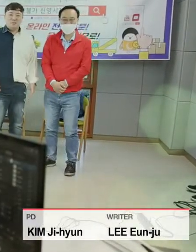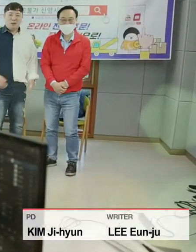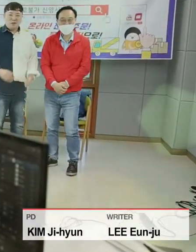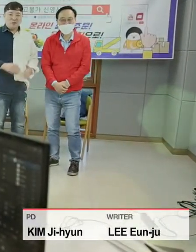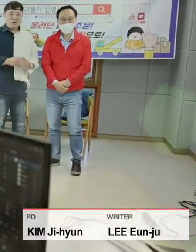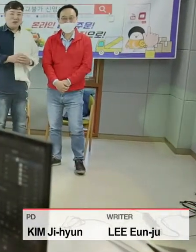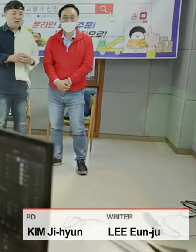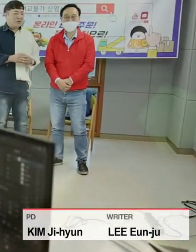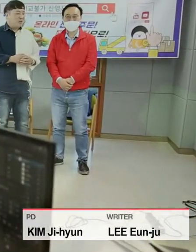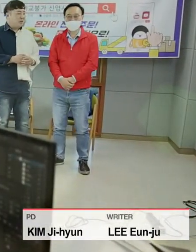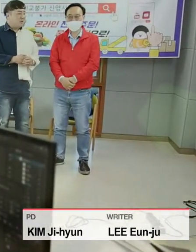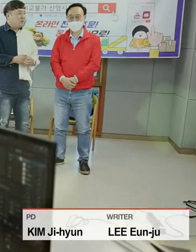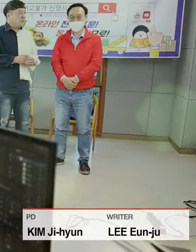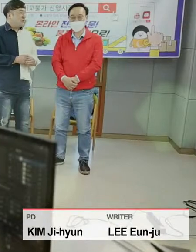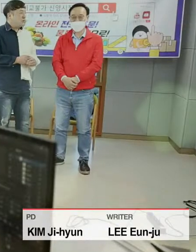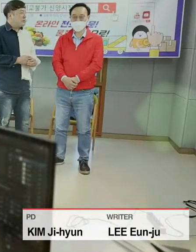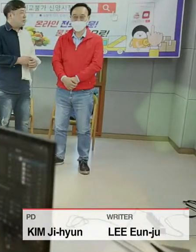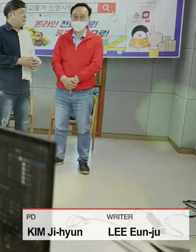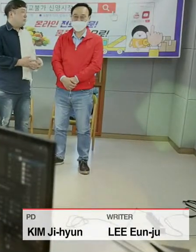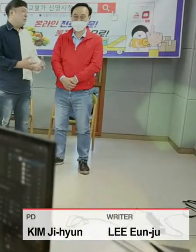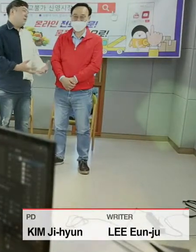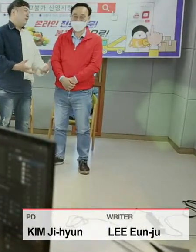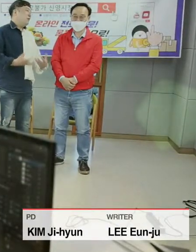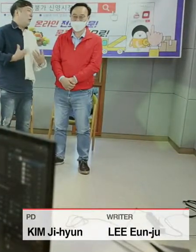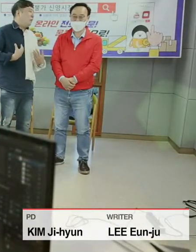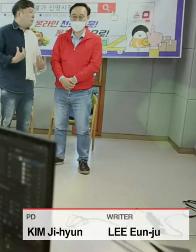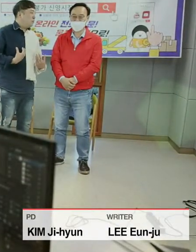their businesses and livelihoods.